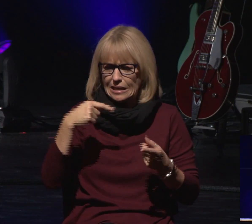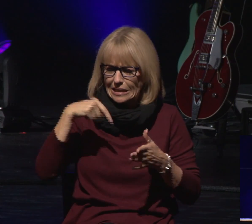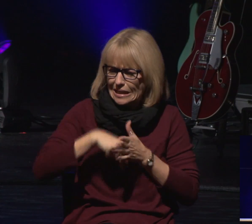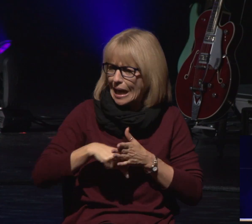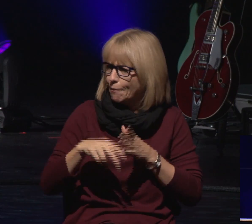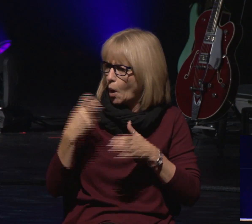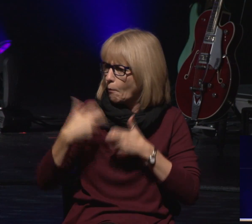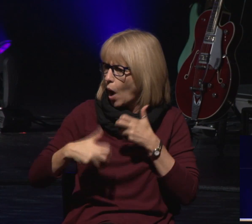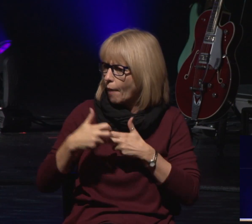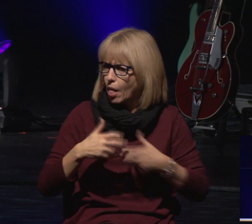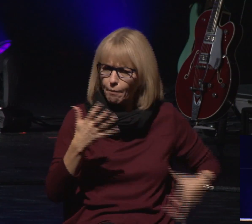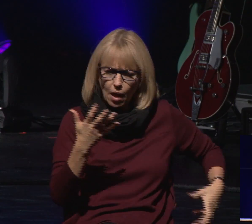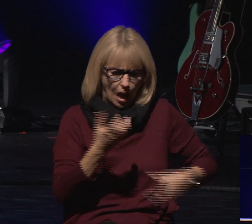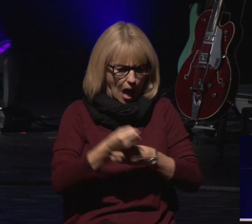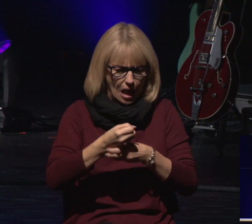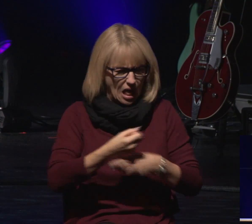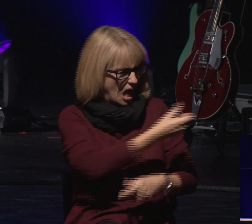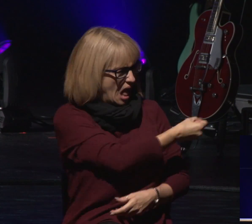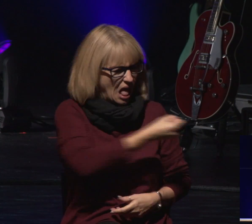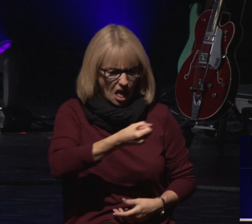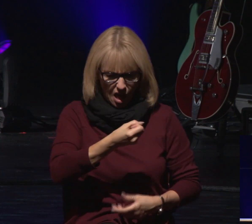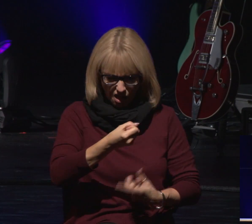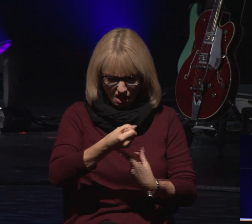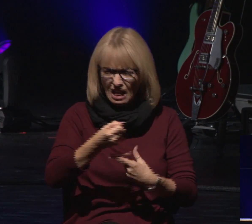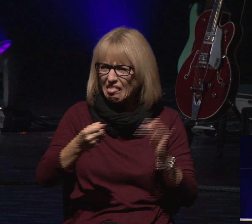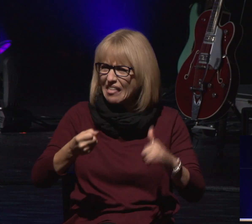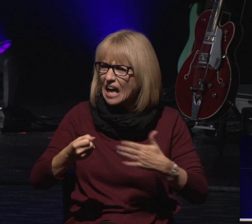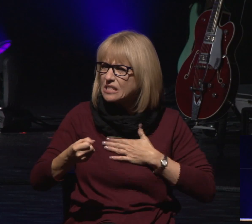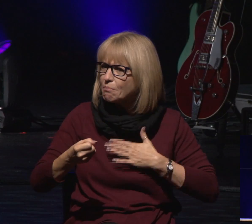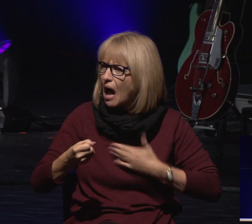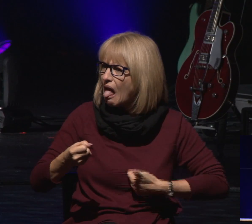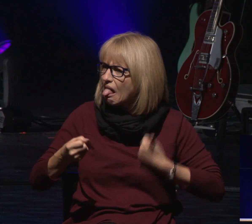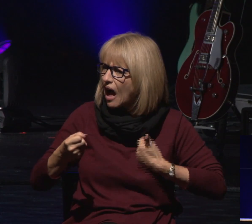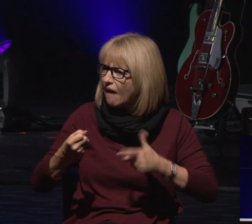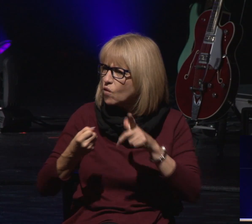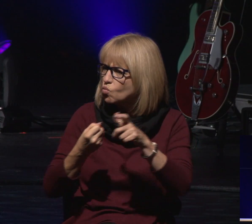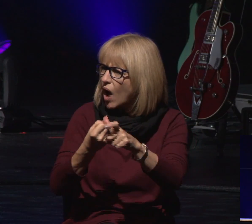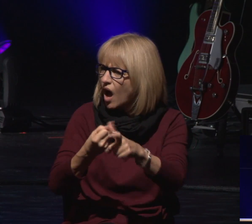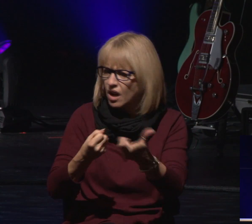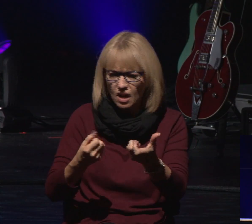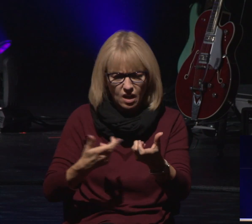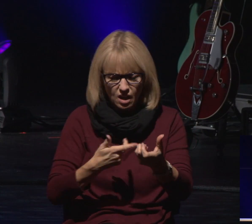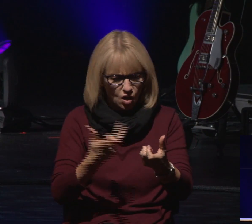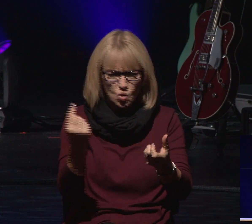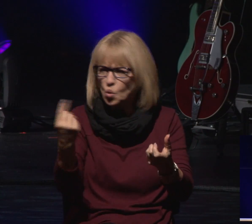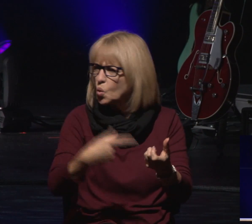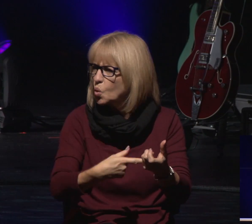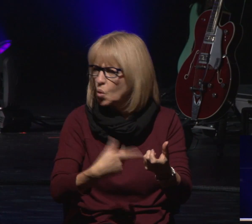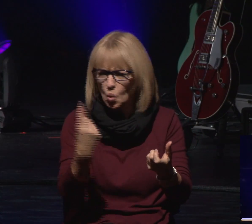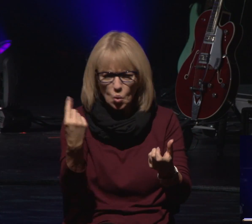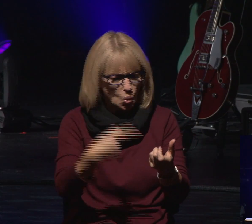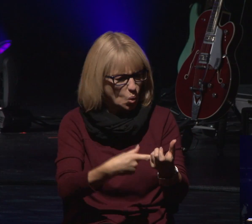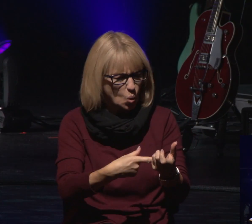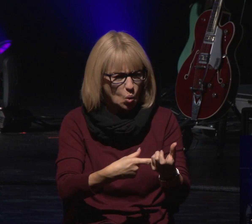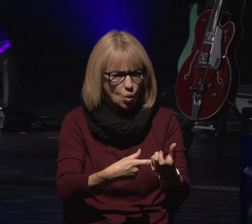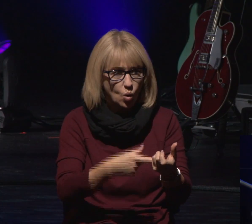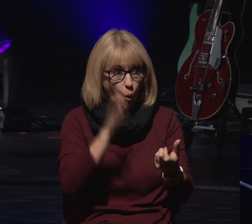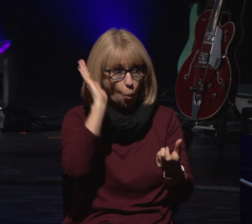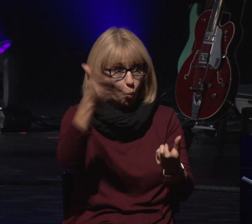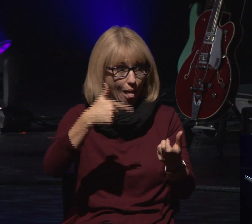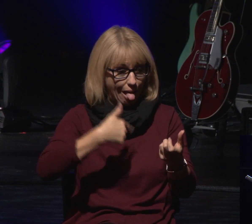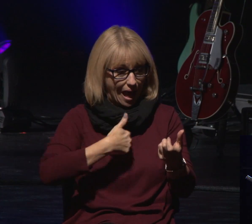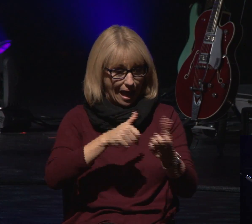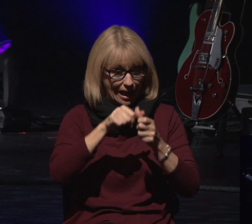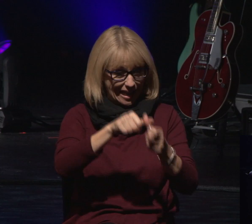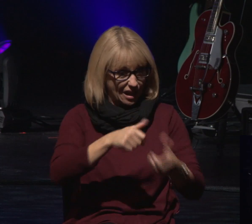scar on you. And this was handed to you, and you're thinking, really? This is what I've got? And you have the decision to make, what are you going to hand off to the next